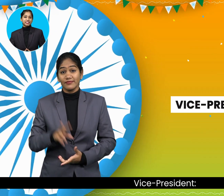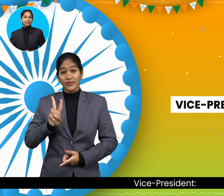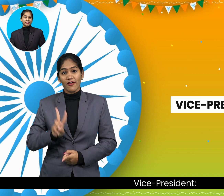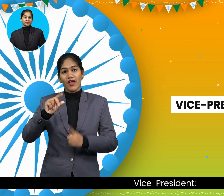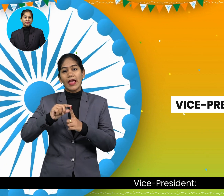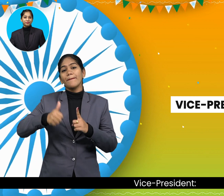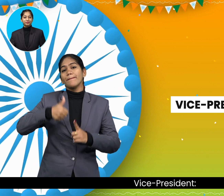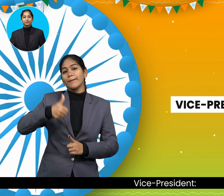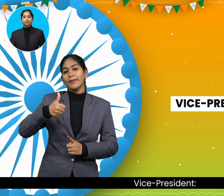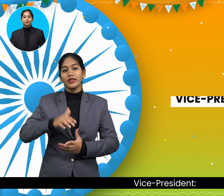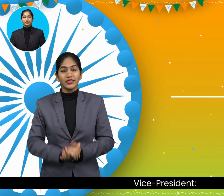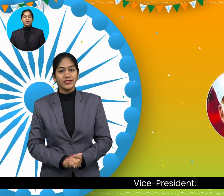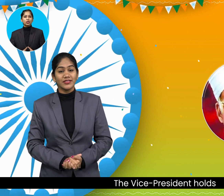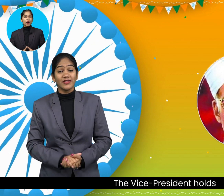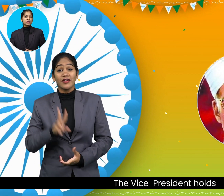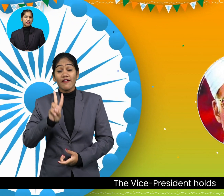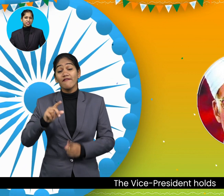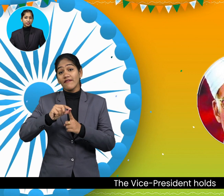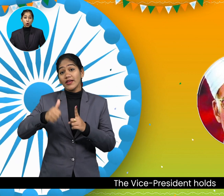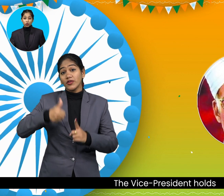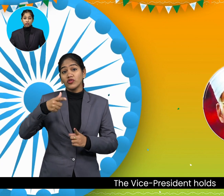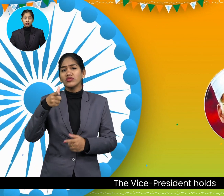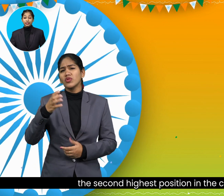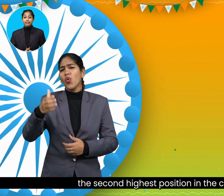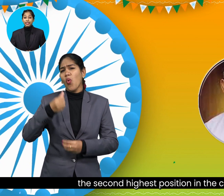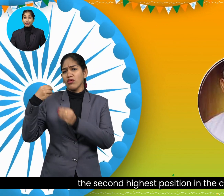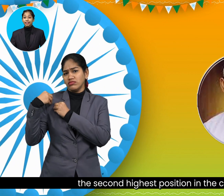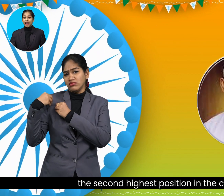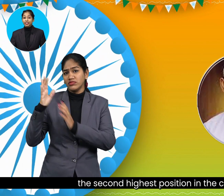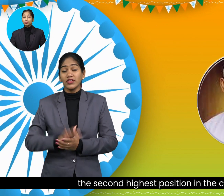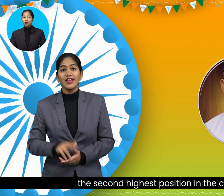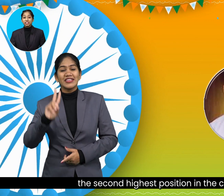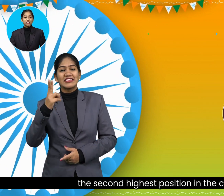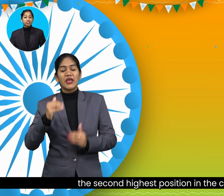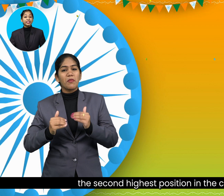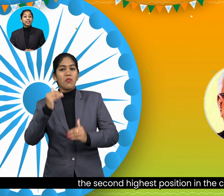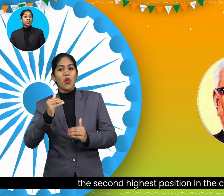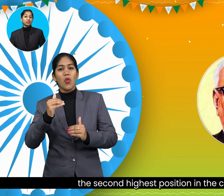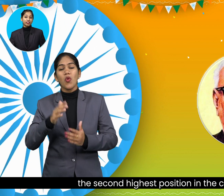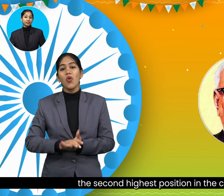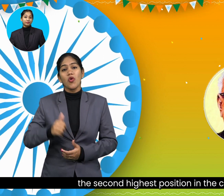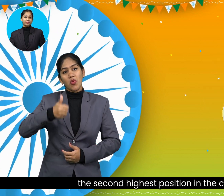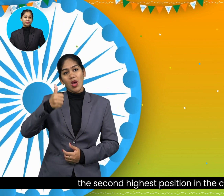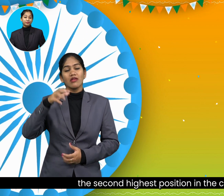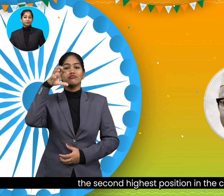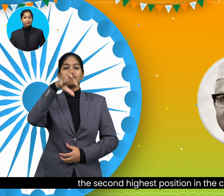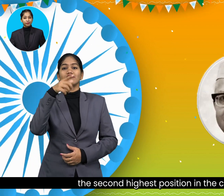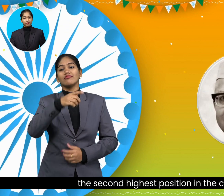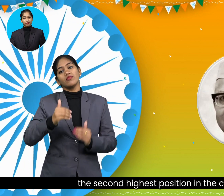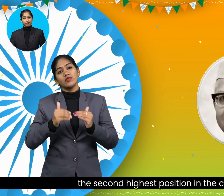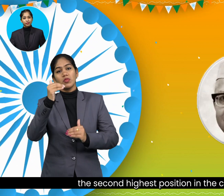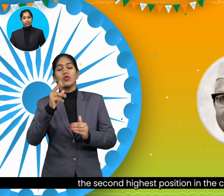Vice President. The Vice President holds the second highest position in the country,